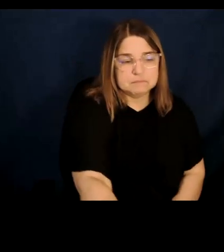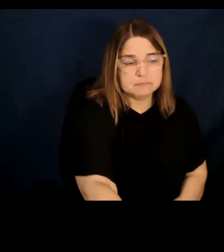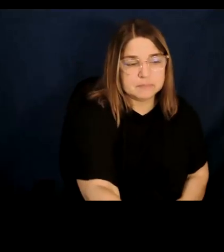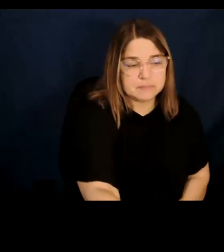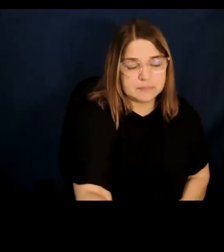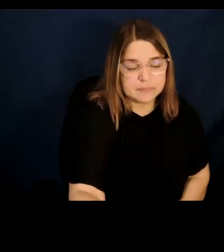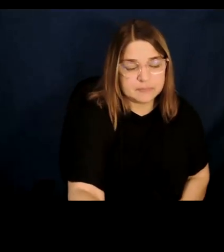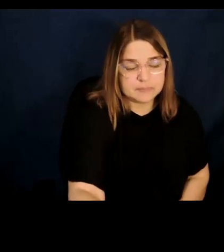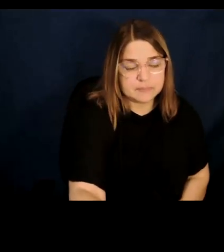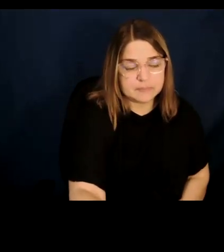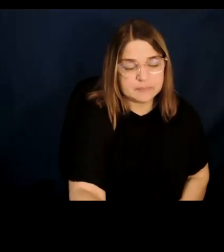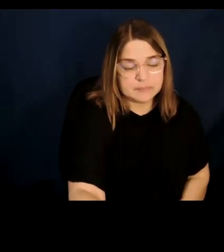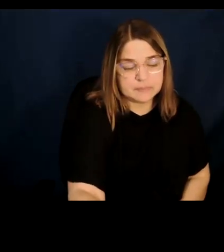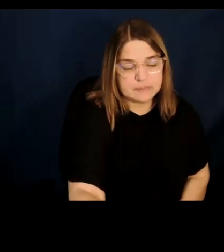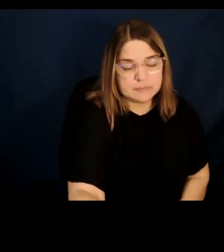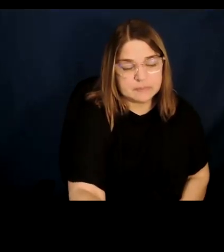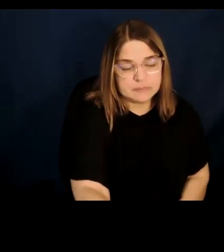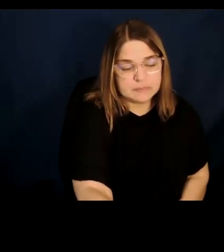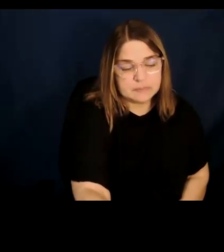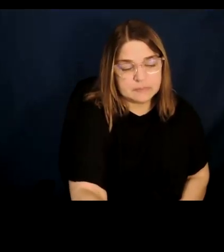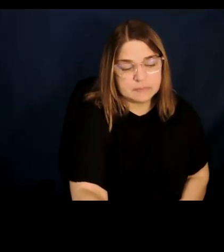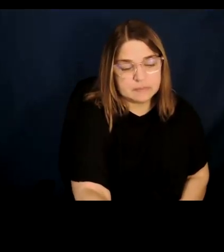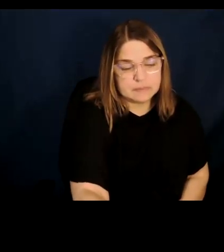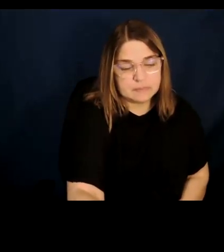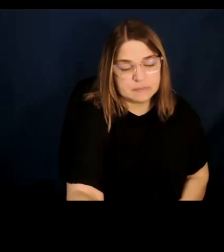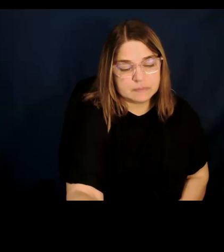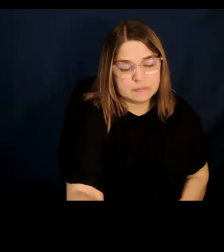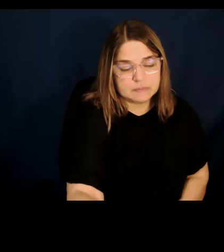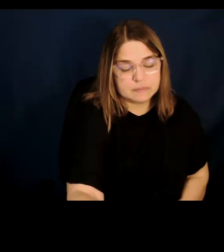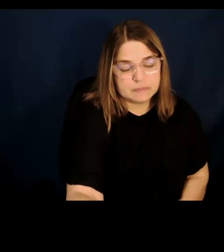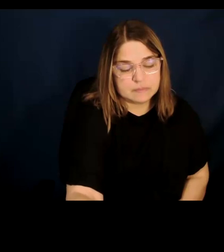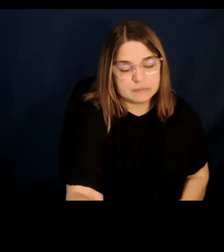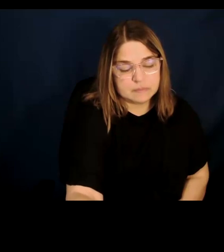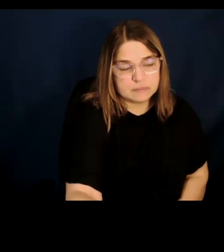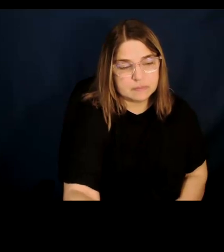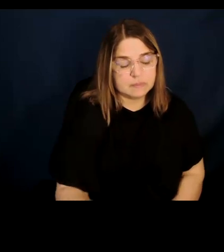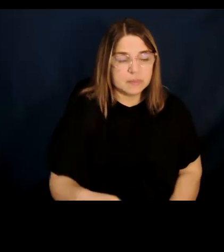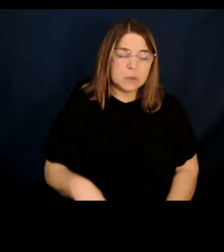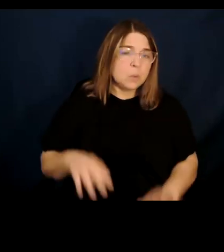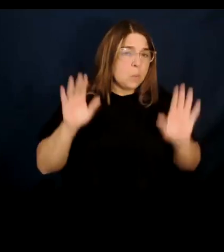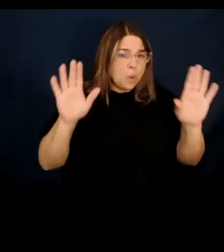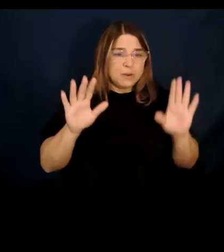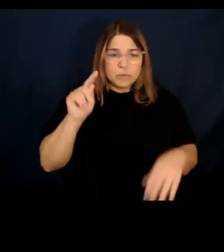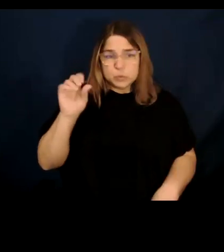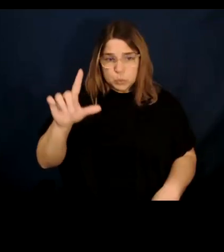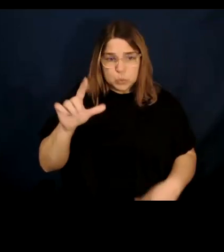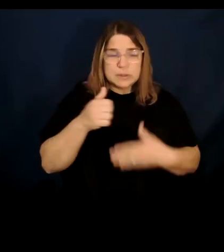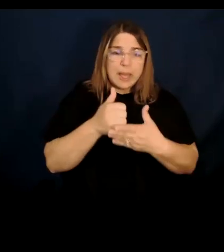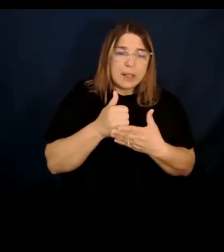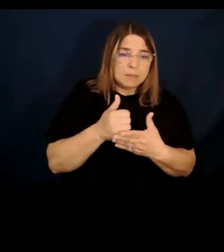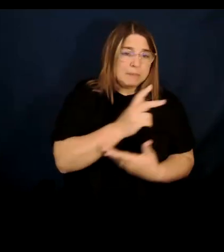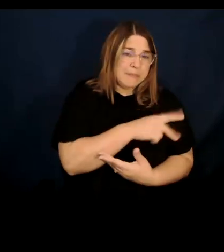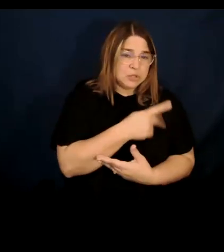for mental health issues, as we've spoken of here, is an amazing and effective tool to help patients and prescribers avoid some of the